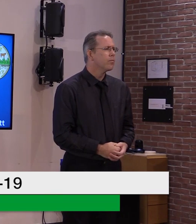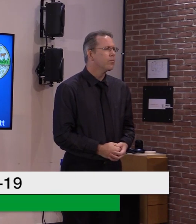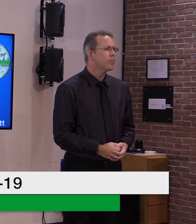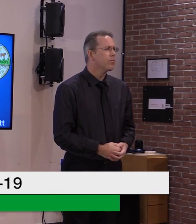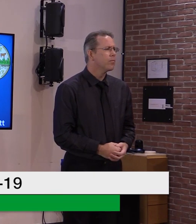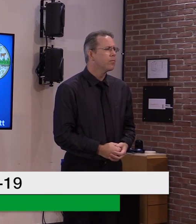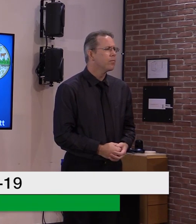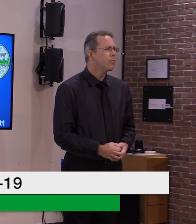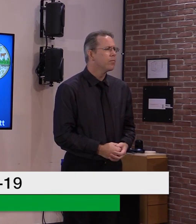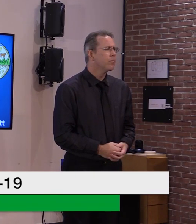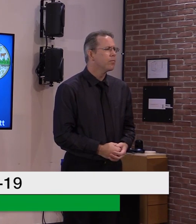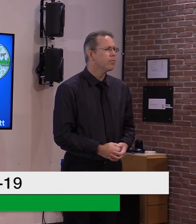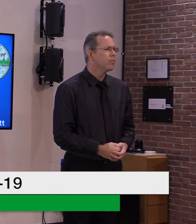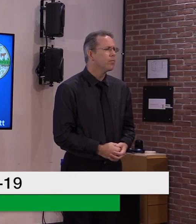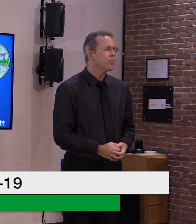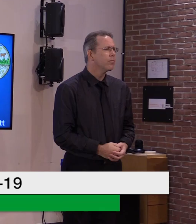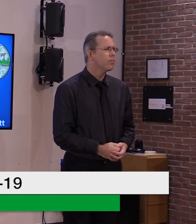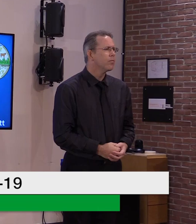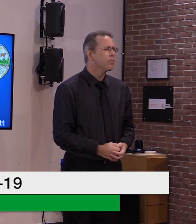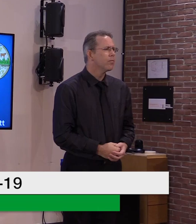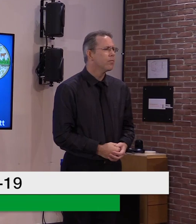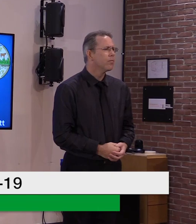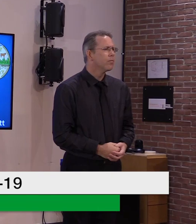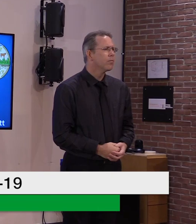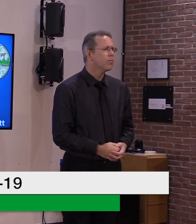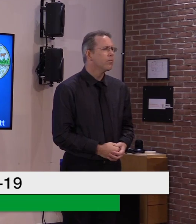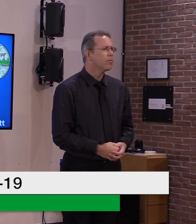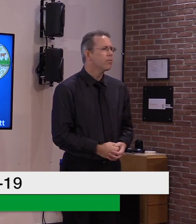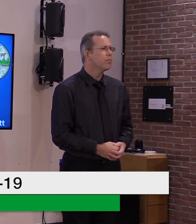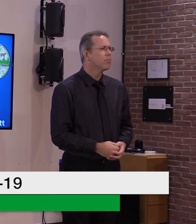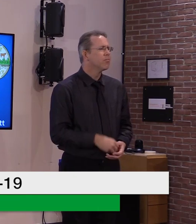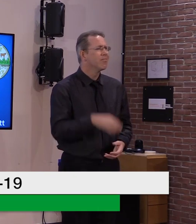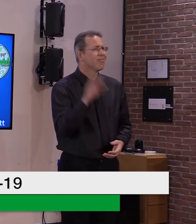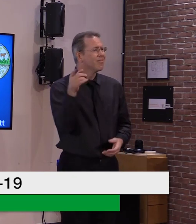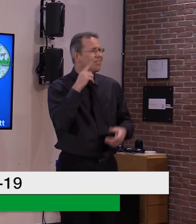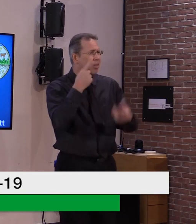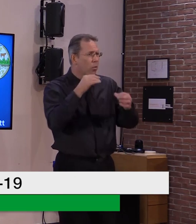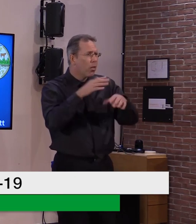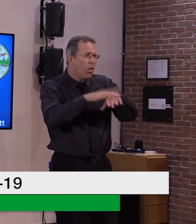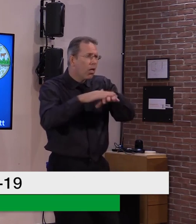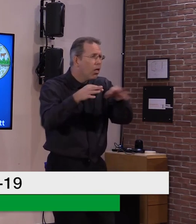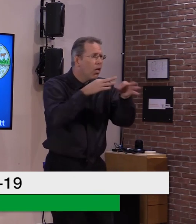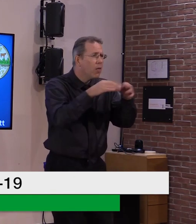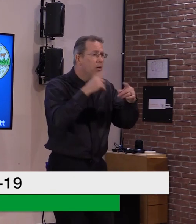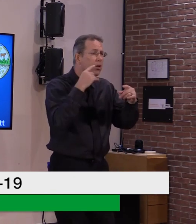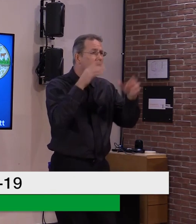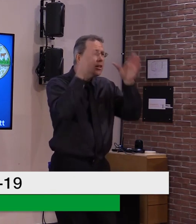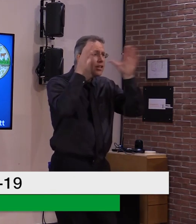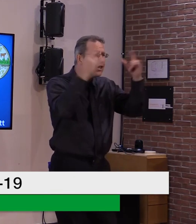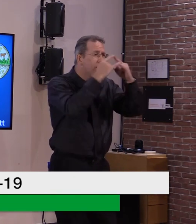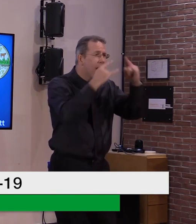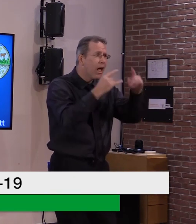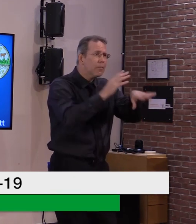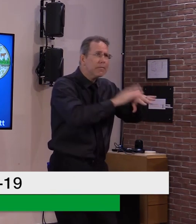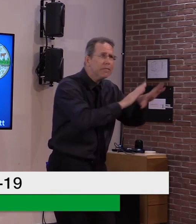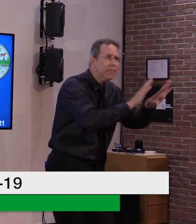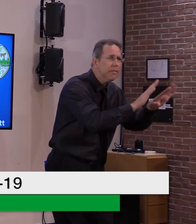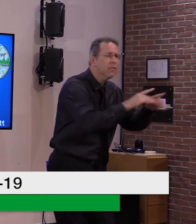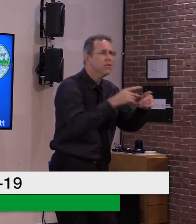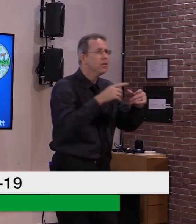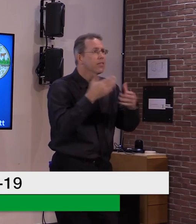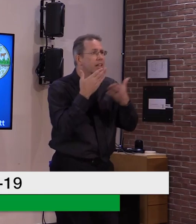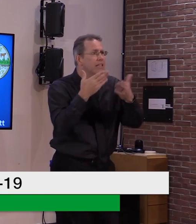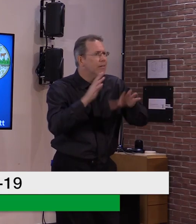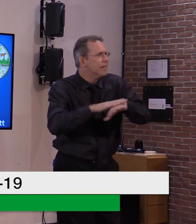this month and that's black friday do you have anything that you'd like to share with the realtors to make sure